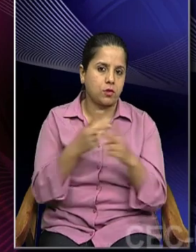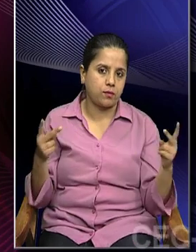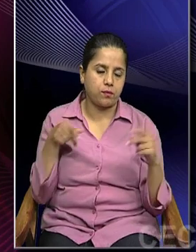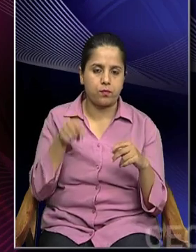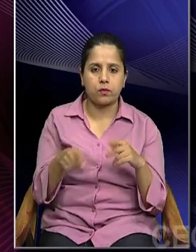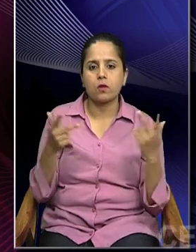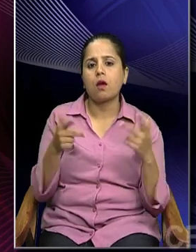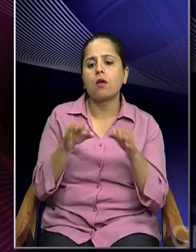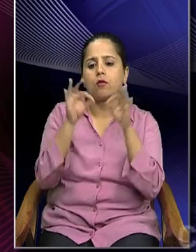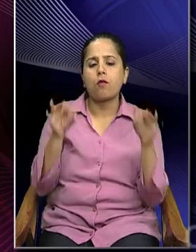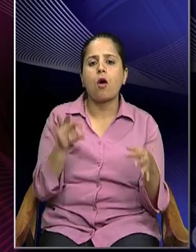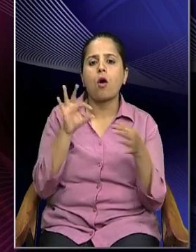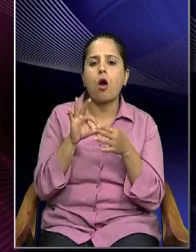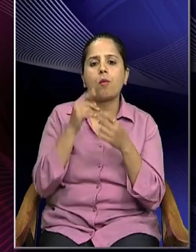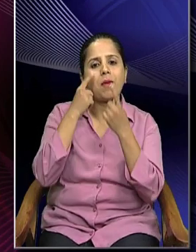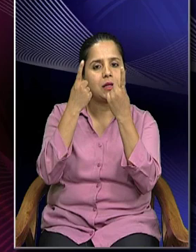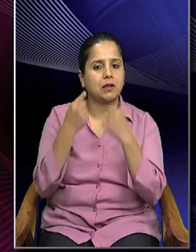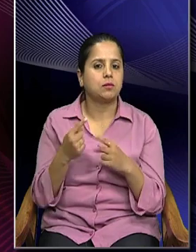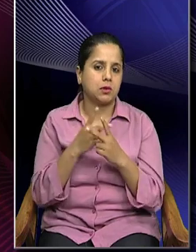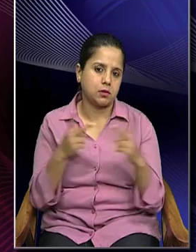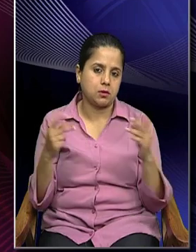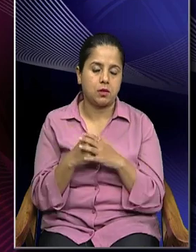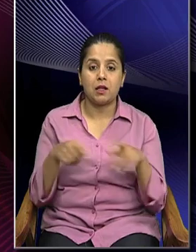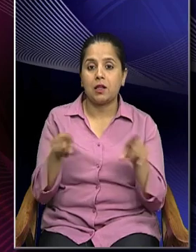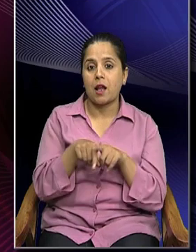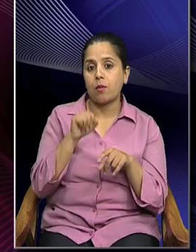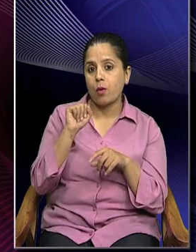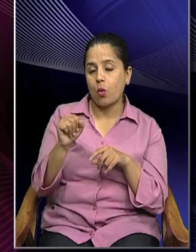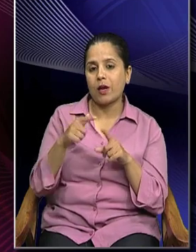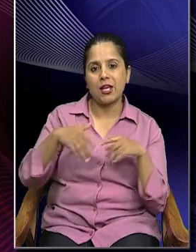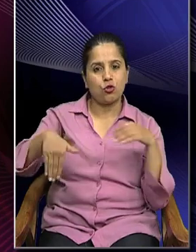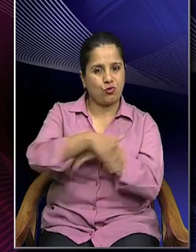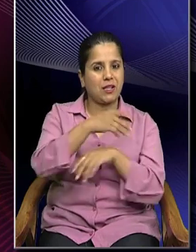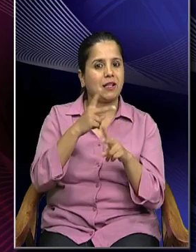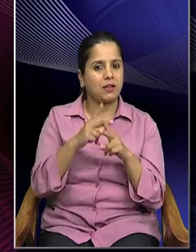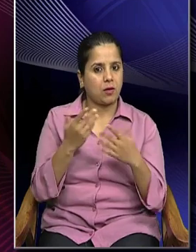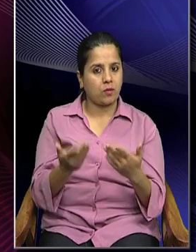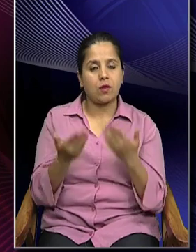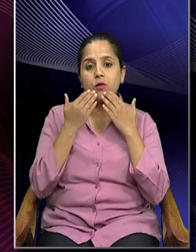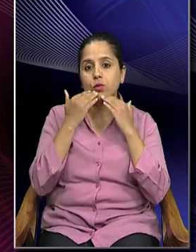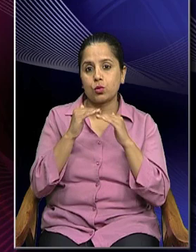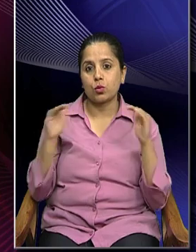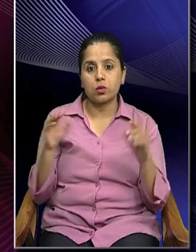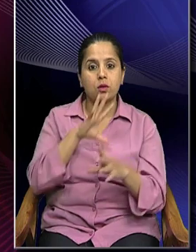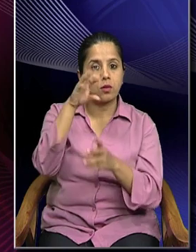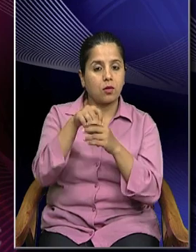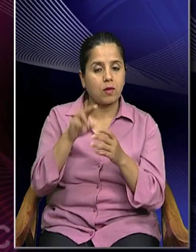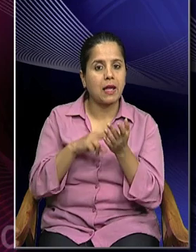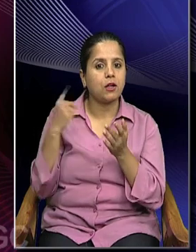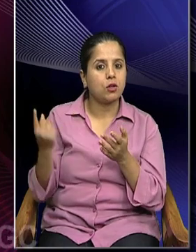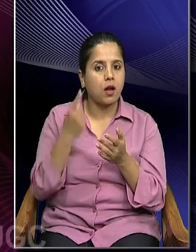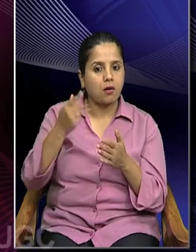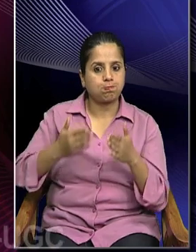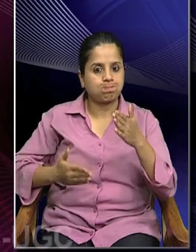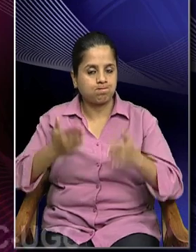a form of assessment. Like in case of engineering, the students participate in a national